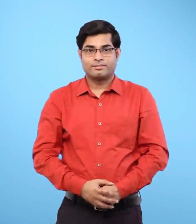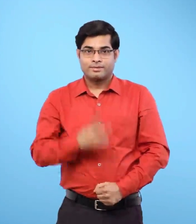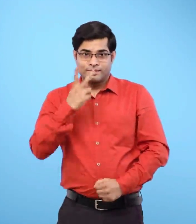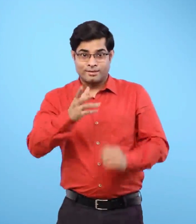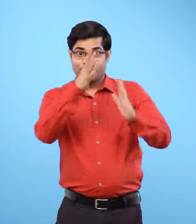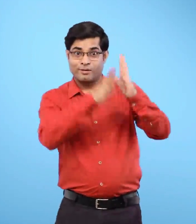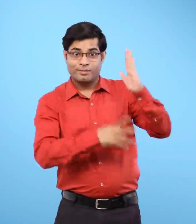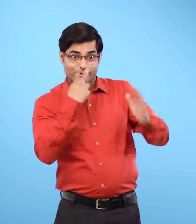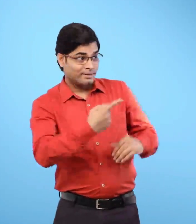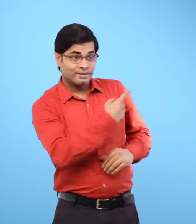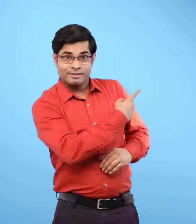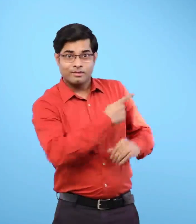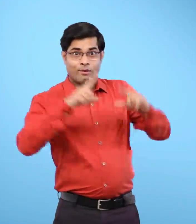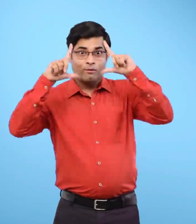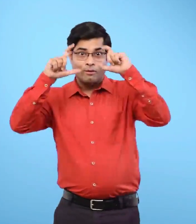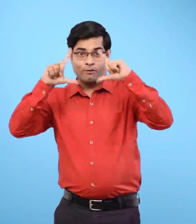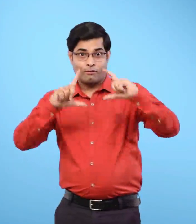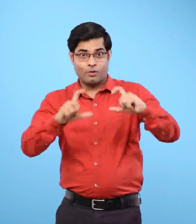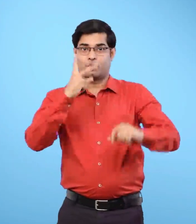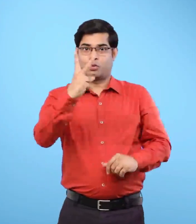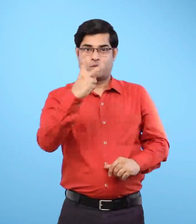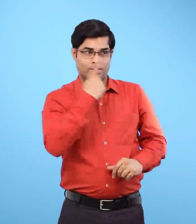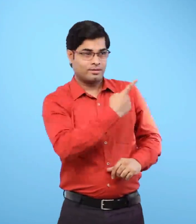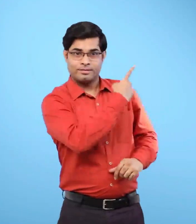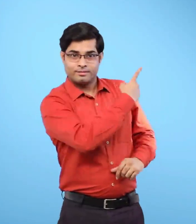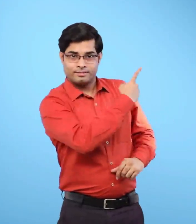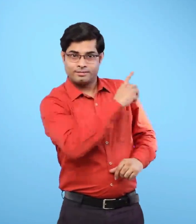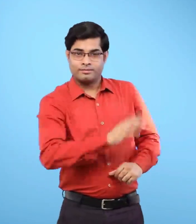This page has two pictures and two questions.